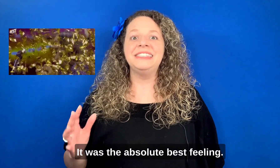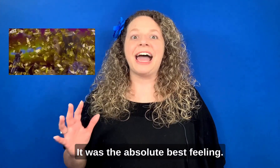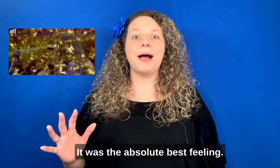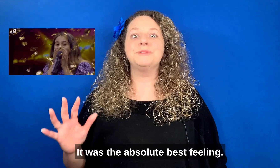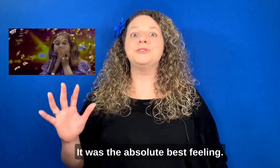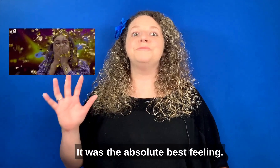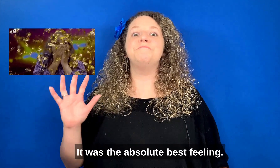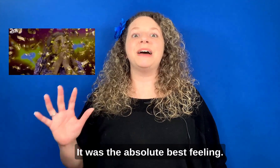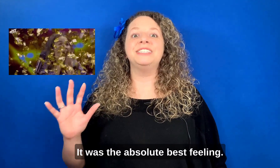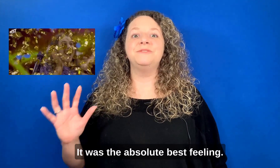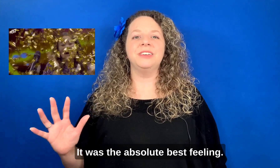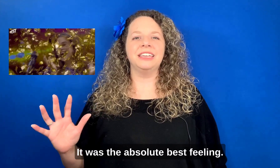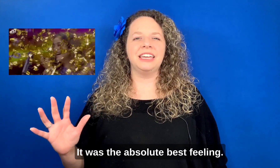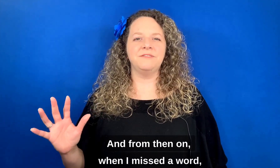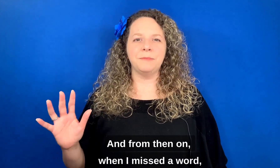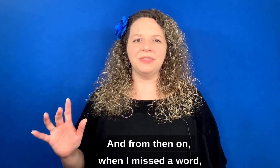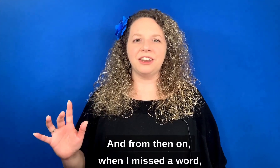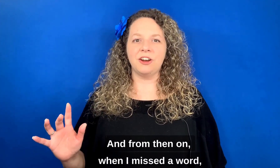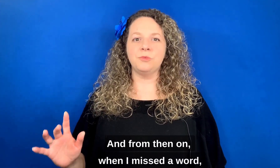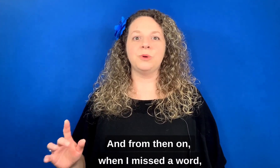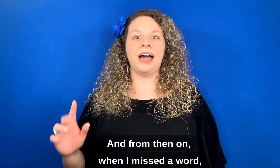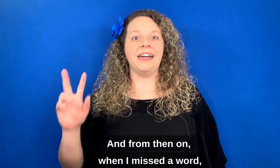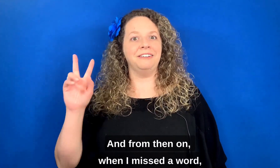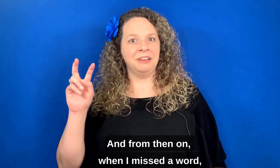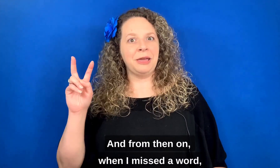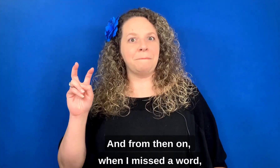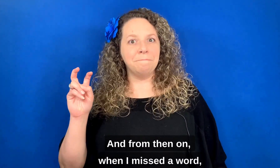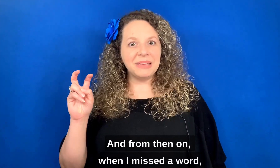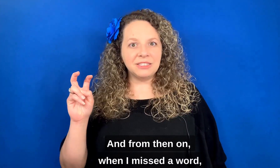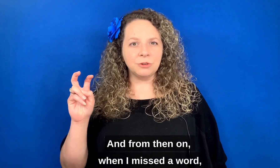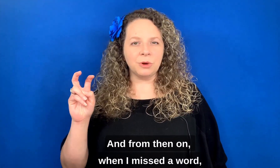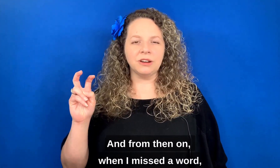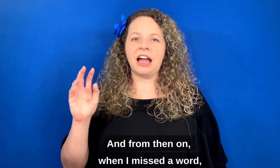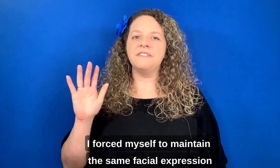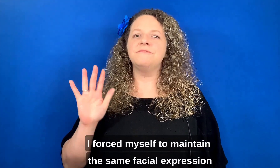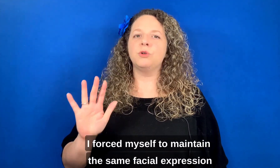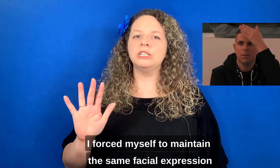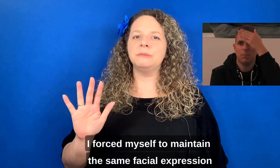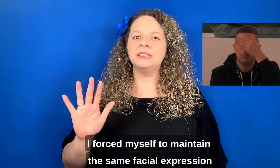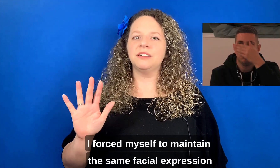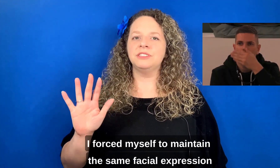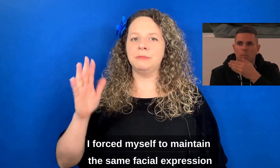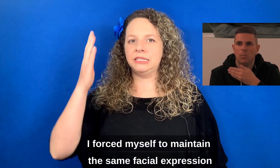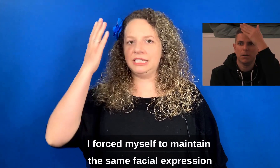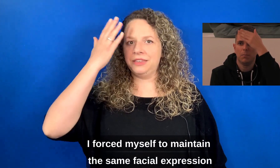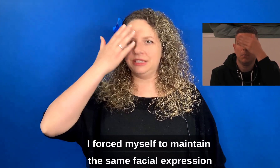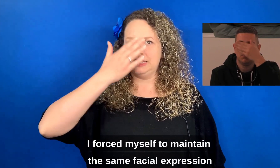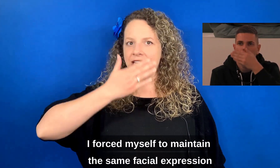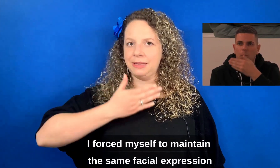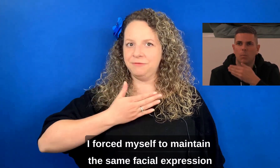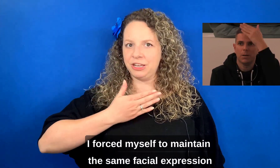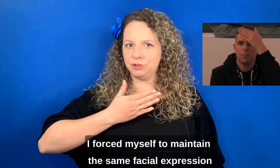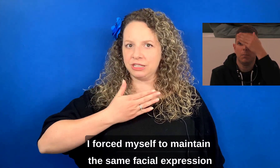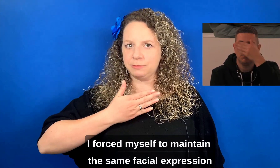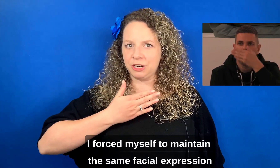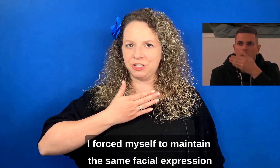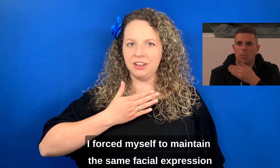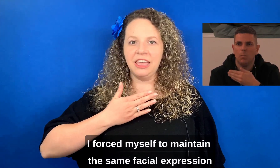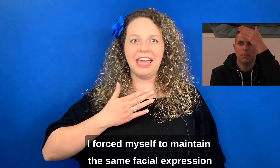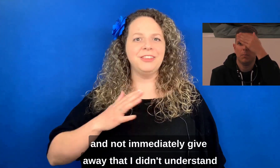the absolute best feeling. And from then on, when I missed a word, I forced myself to maintain the same facial expression and